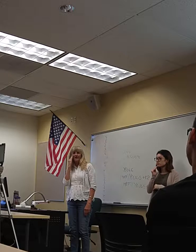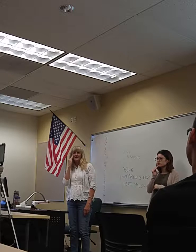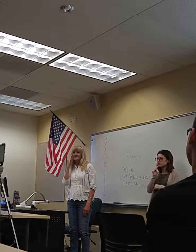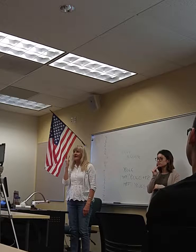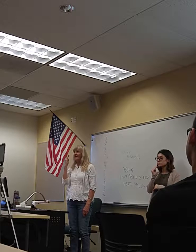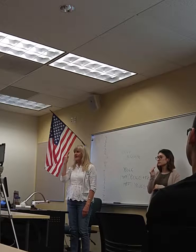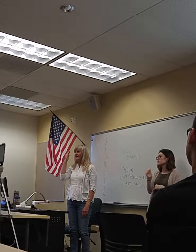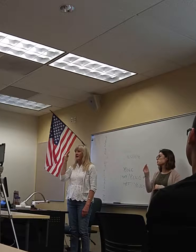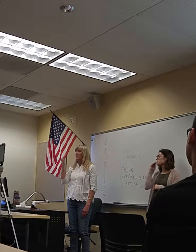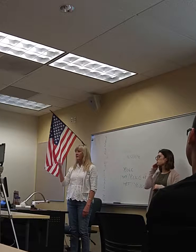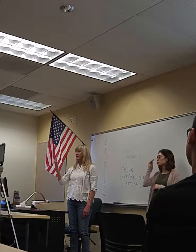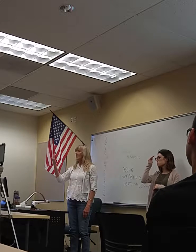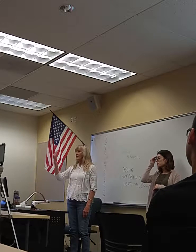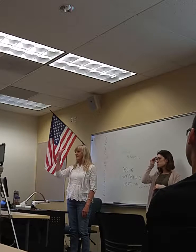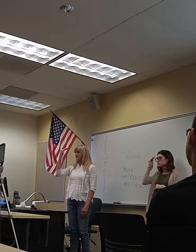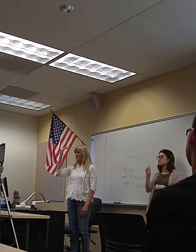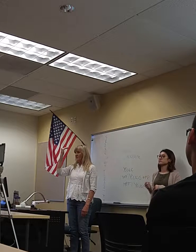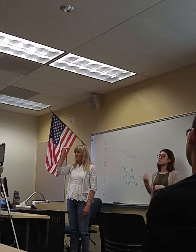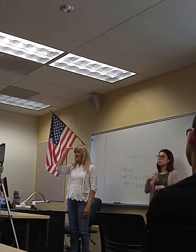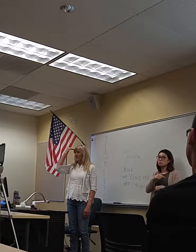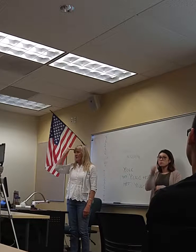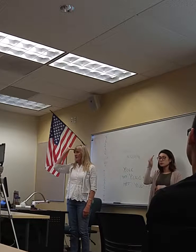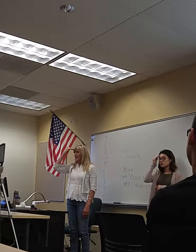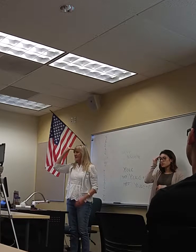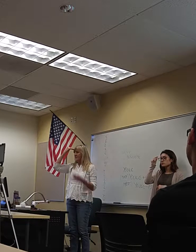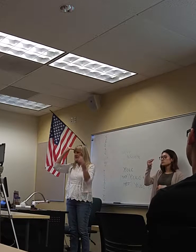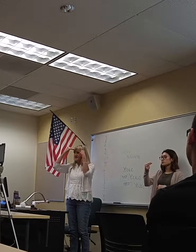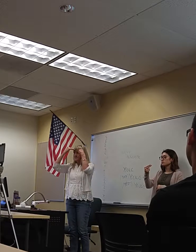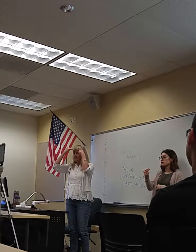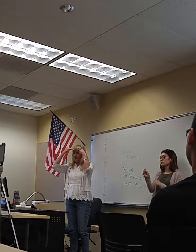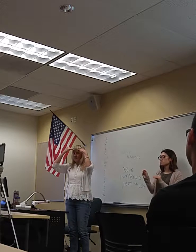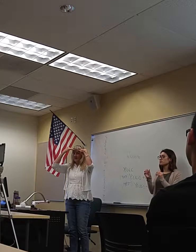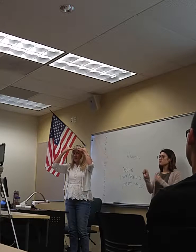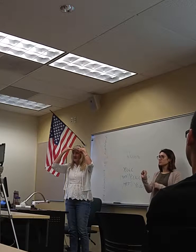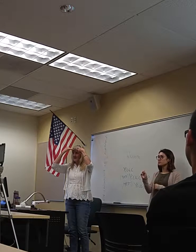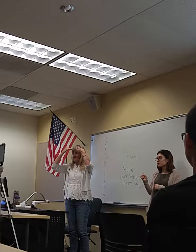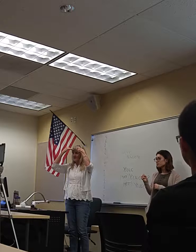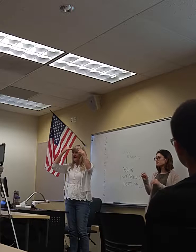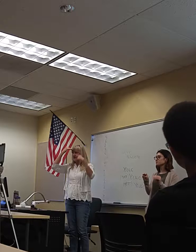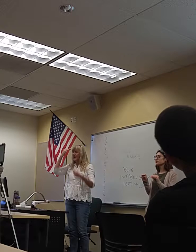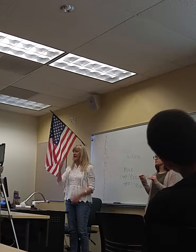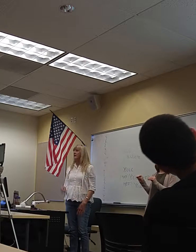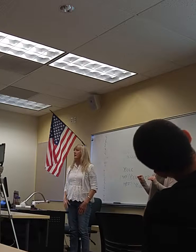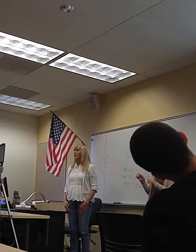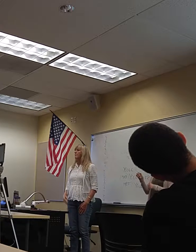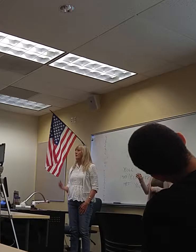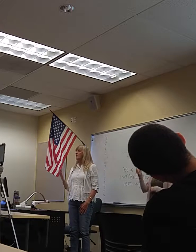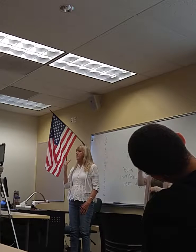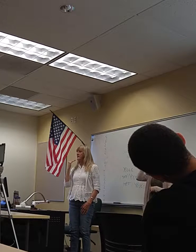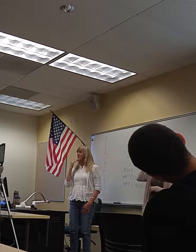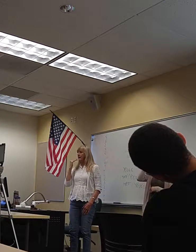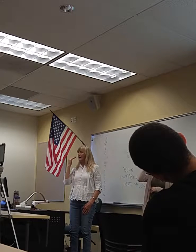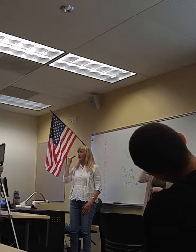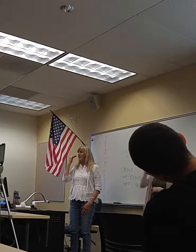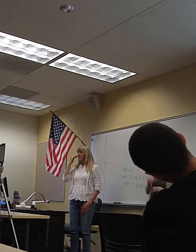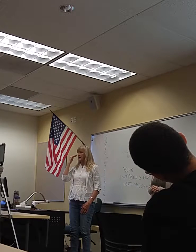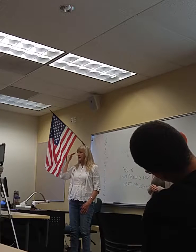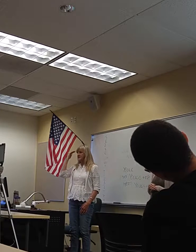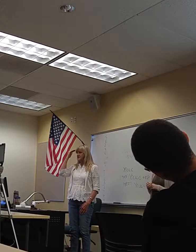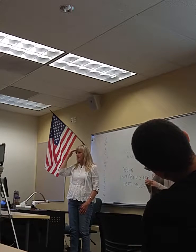the side. We know that it's a hold and the placement of the location is on the head. But we know that because